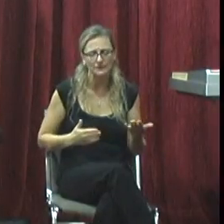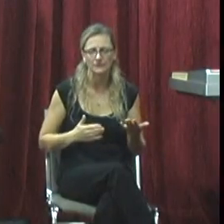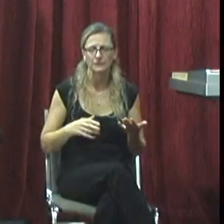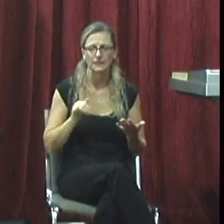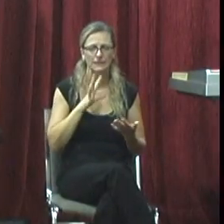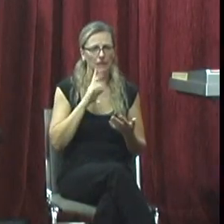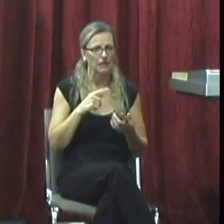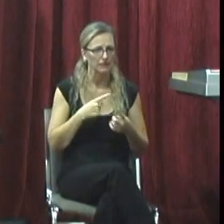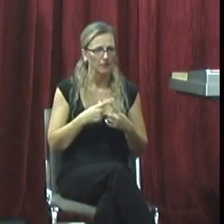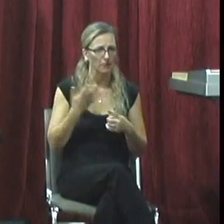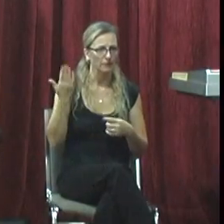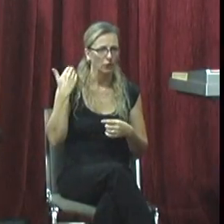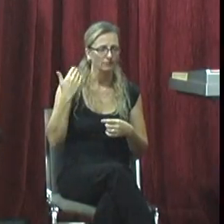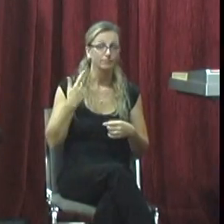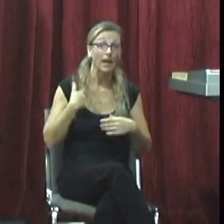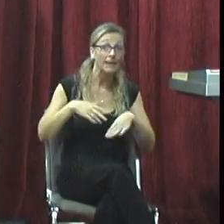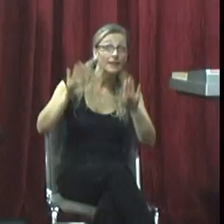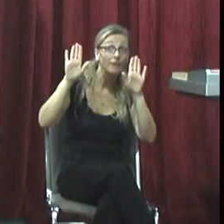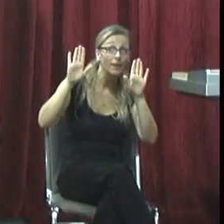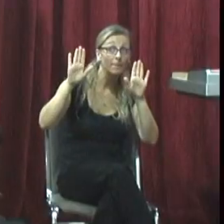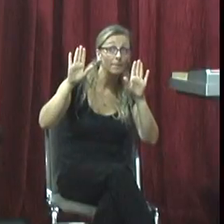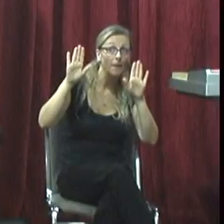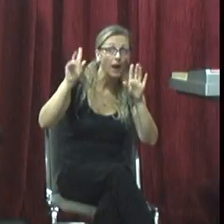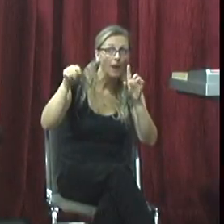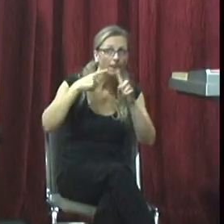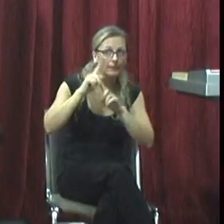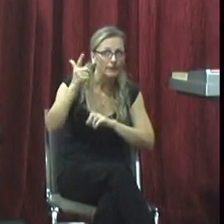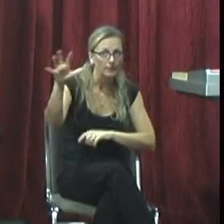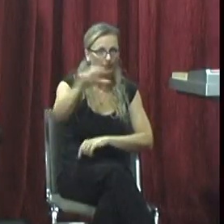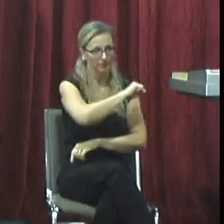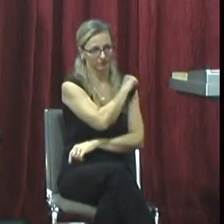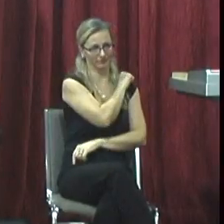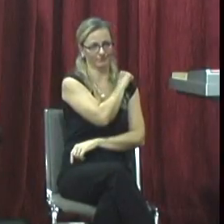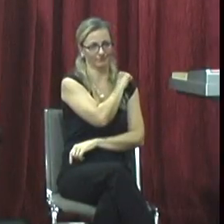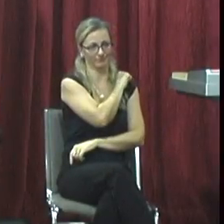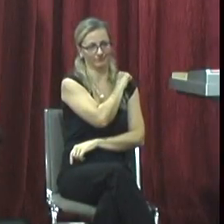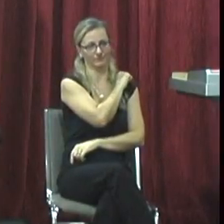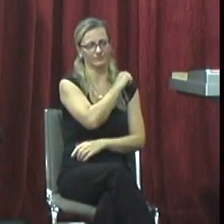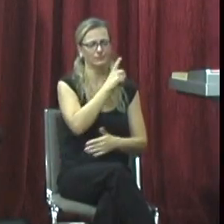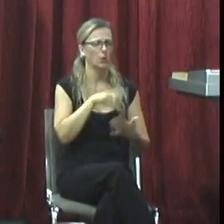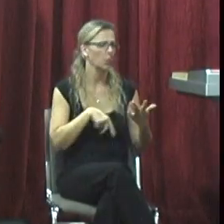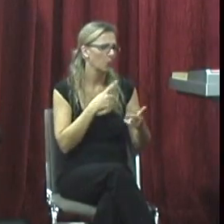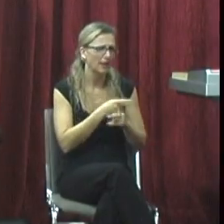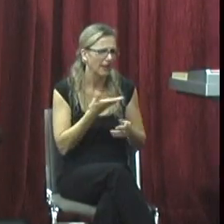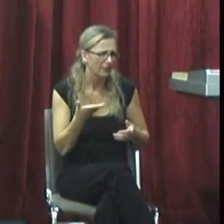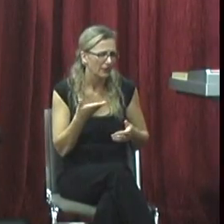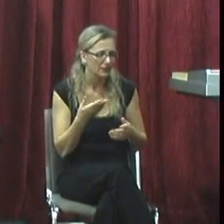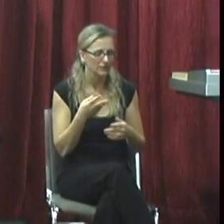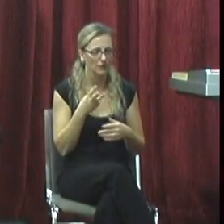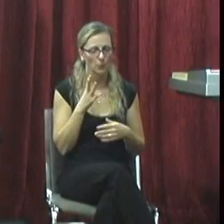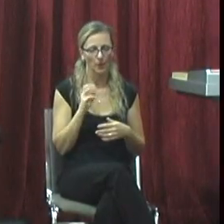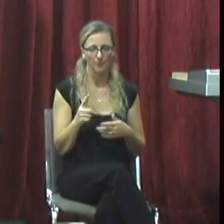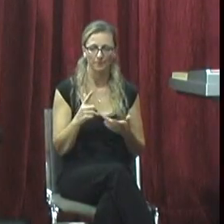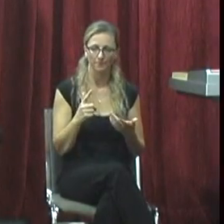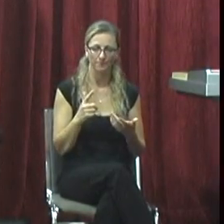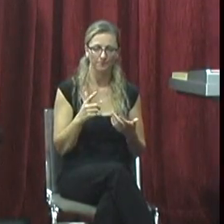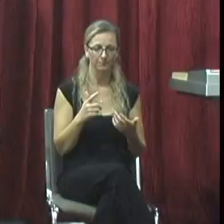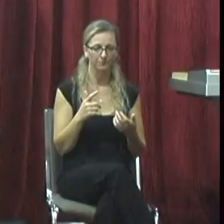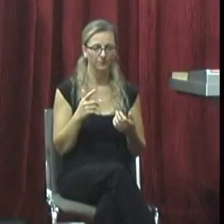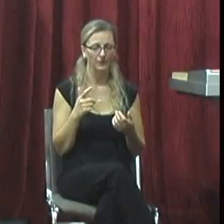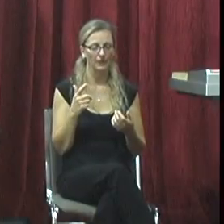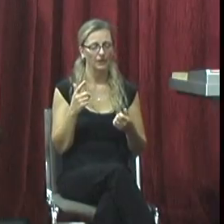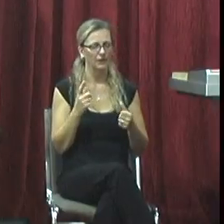about before, I give to God, and then I take it back. Well, what kind of things? Well, the first one that comes to my mind is